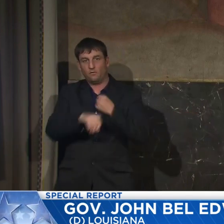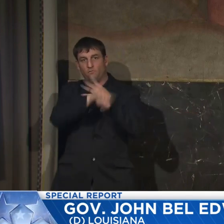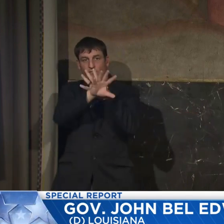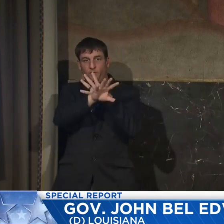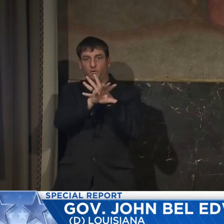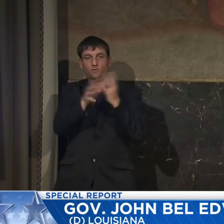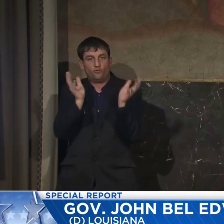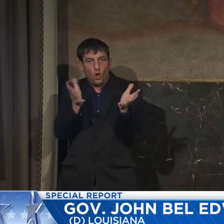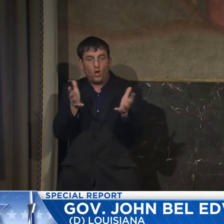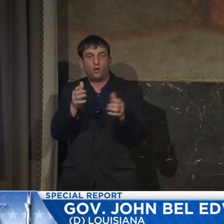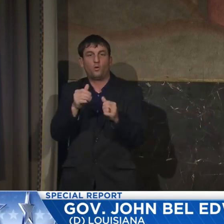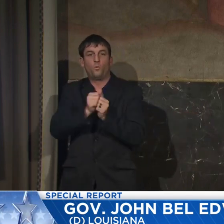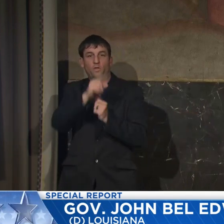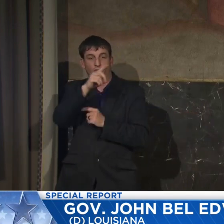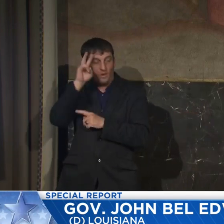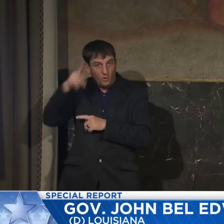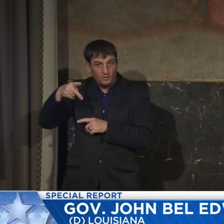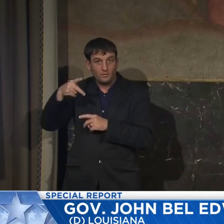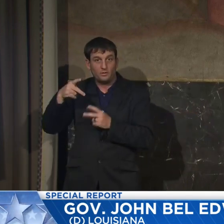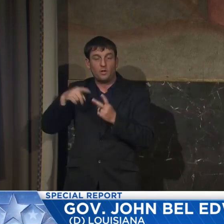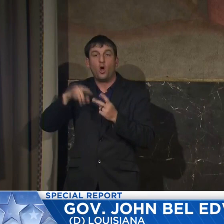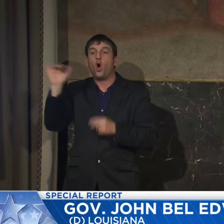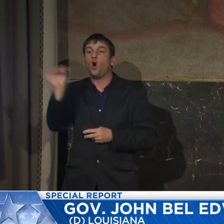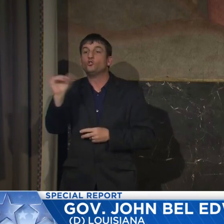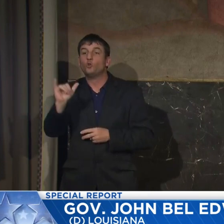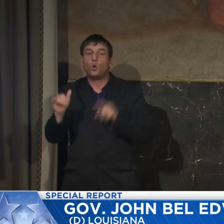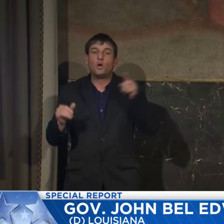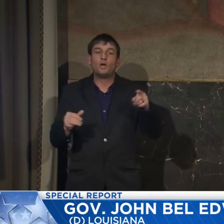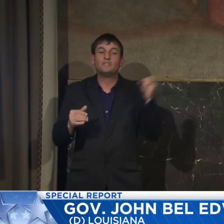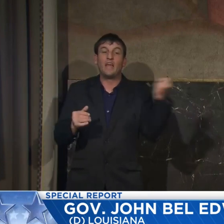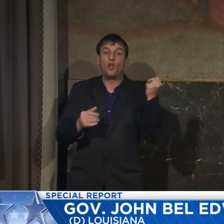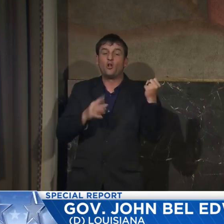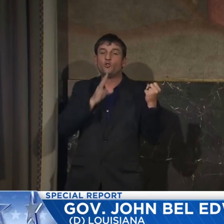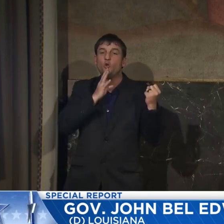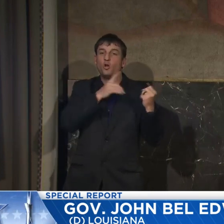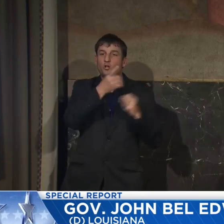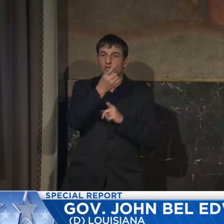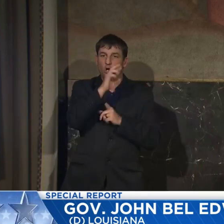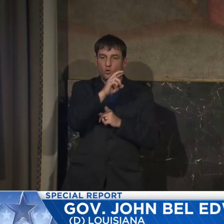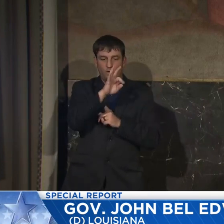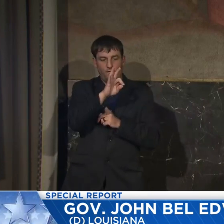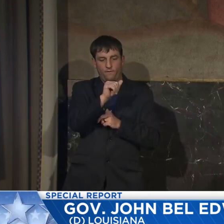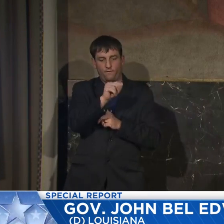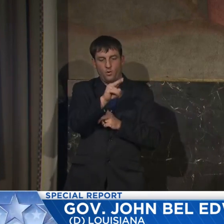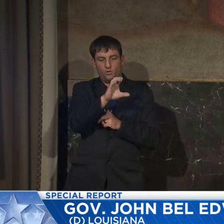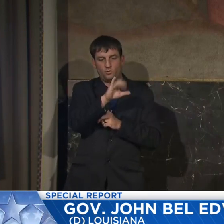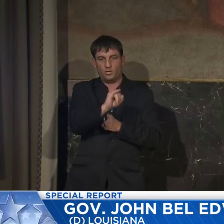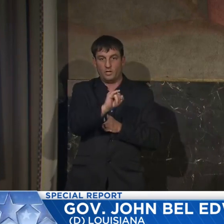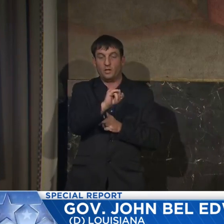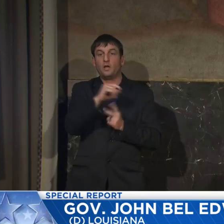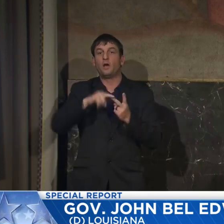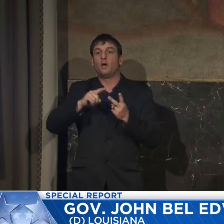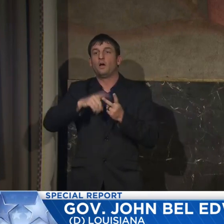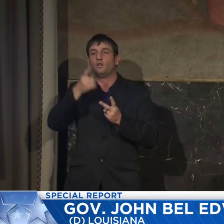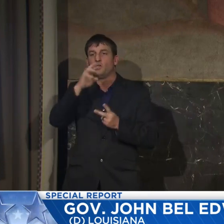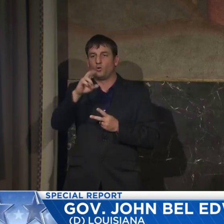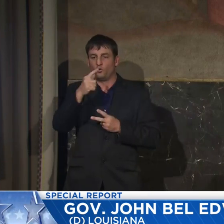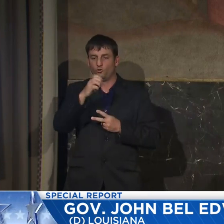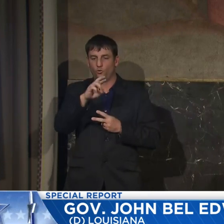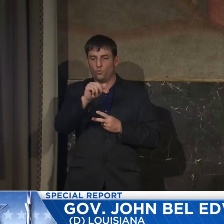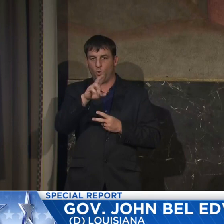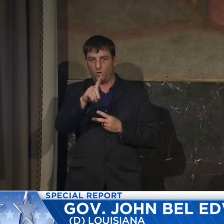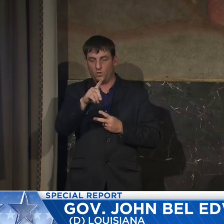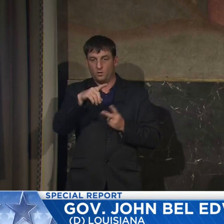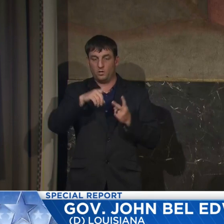was able on Saturday to talk to Dr. Fauci and a separate conversation with Dr. Giroir. And